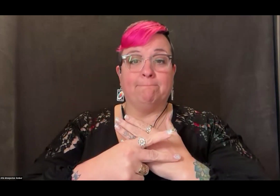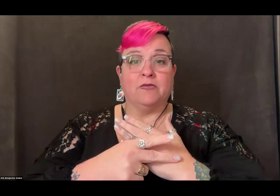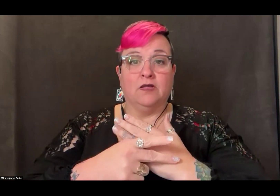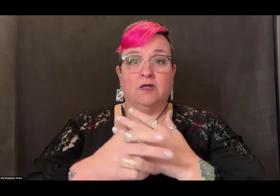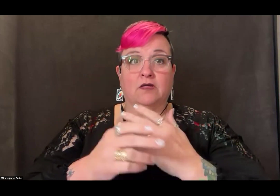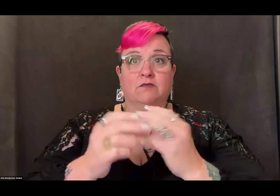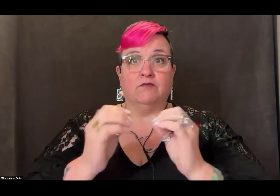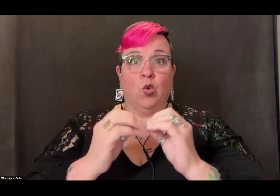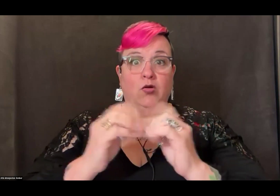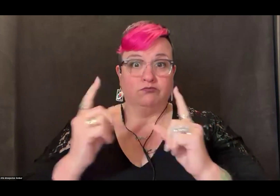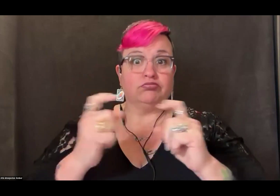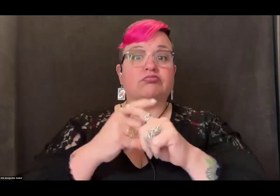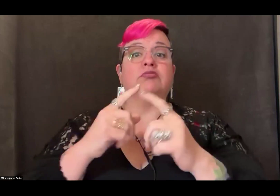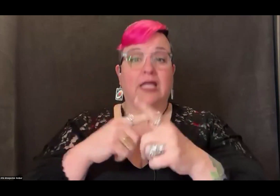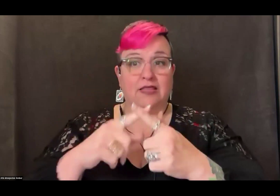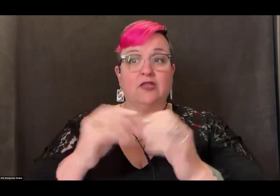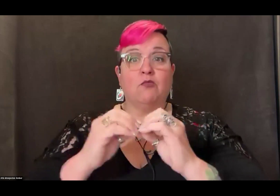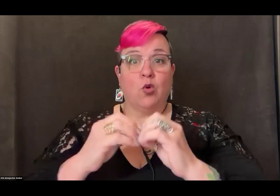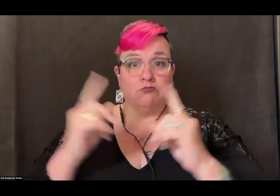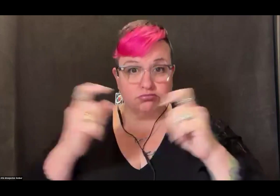more sophisticated, the more costly it is.